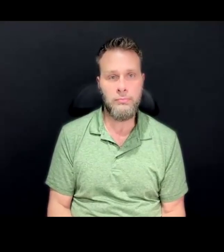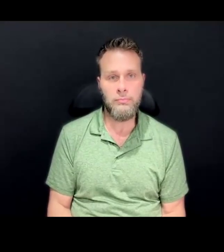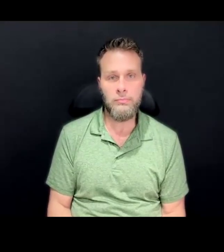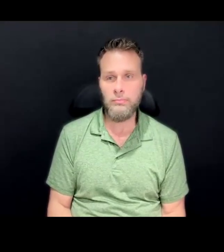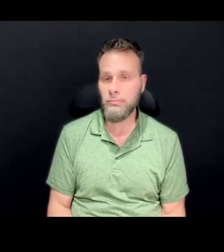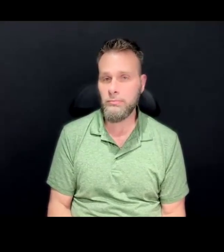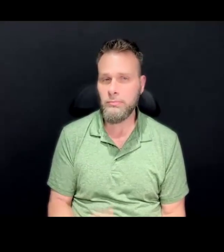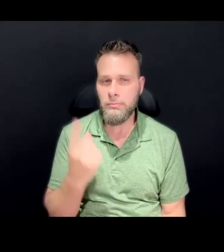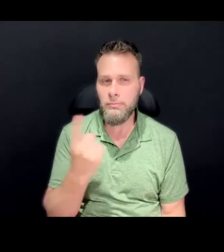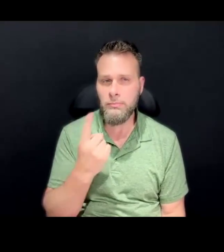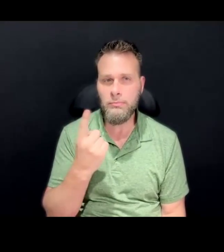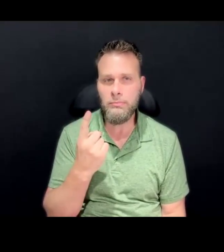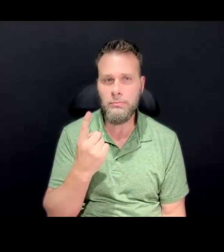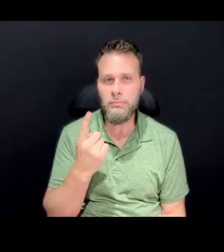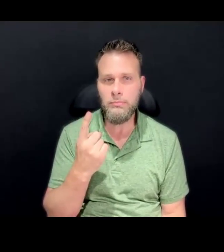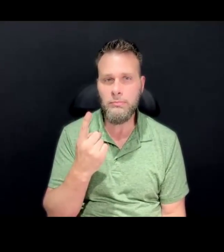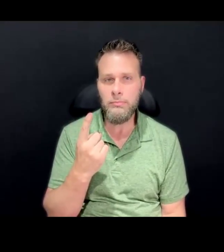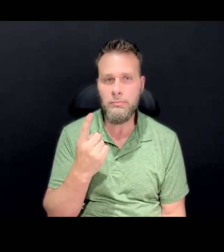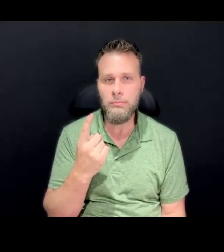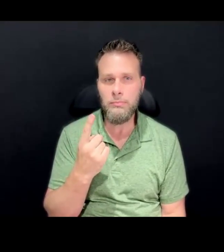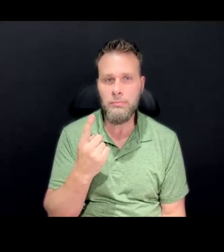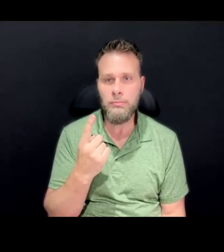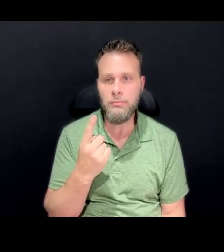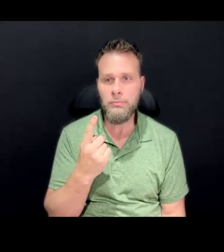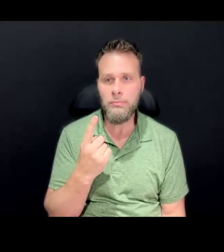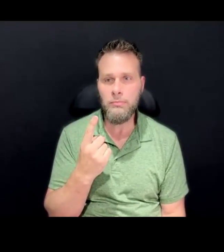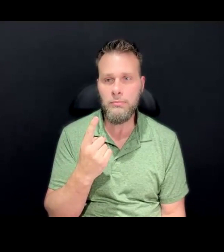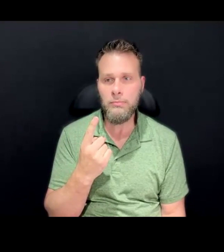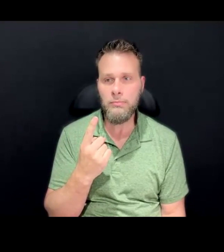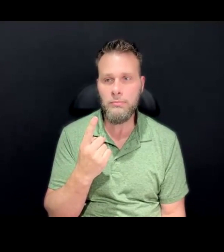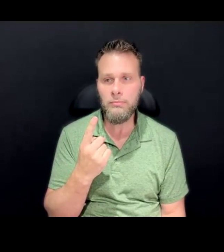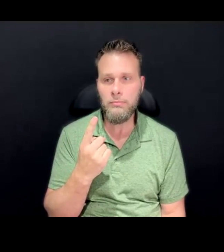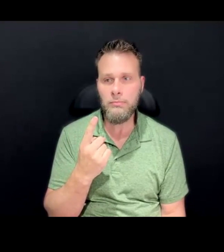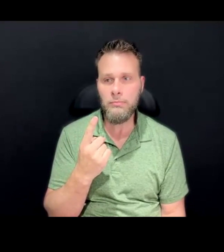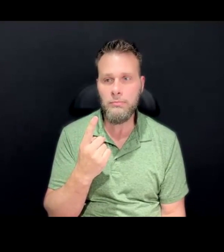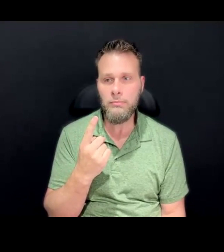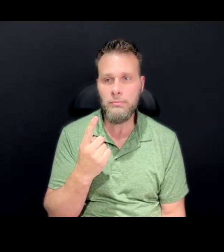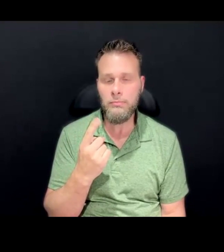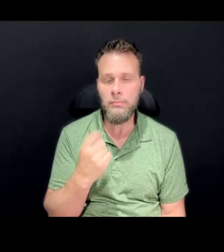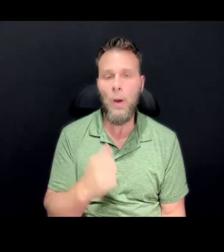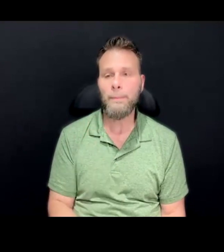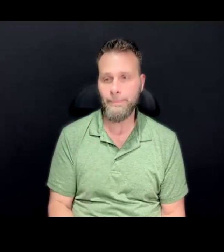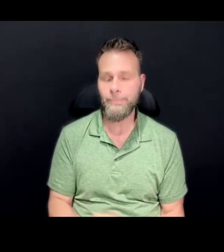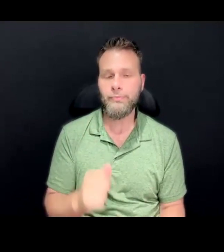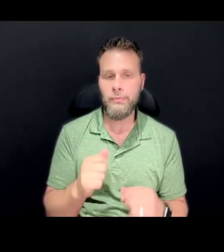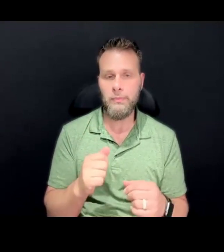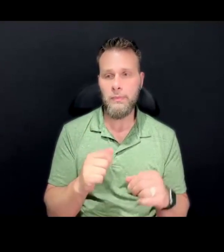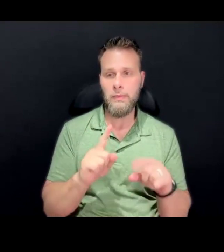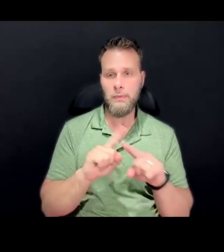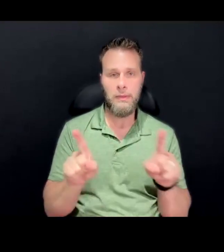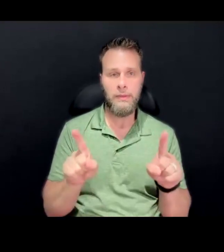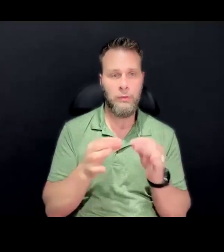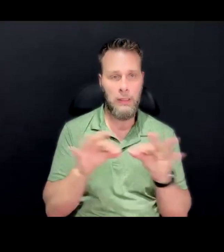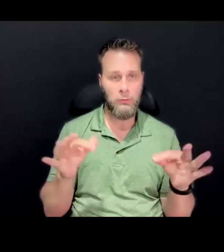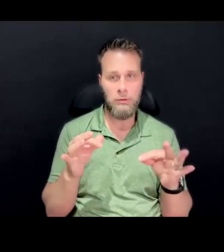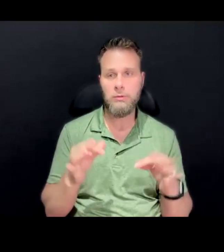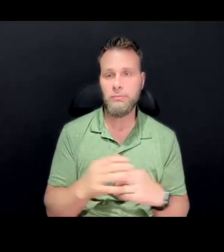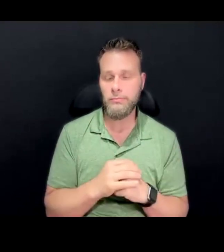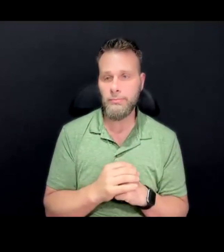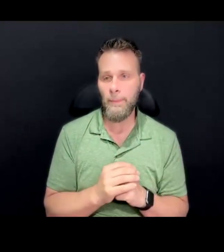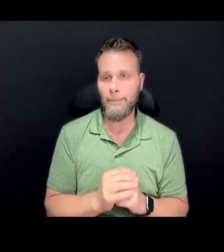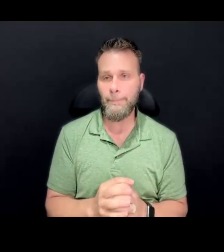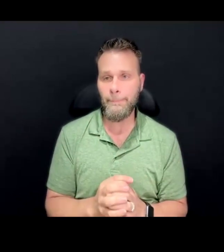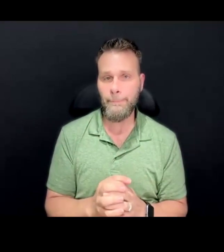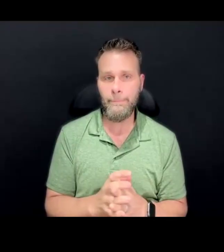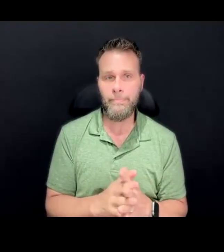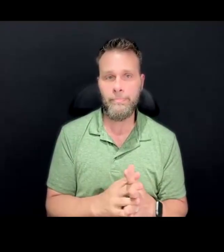73. 617 635 8873. Merci, Rosita, for nous aller gen l'autre monde.